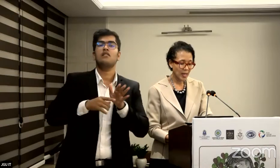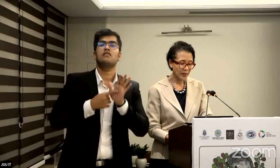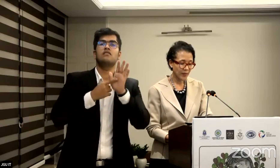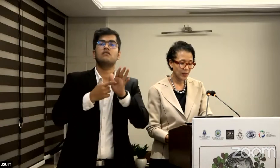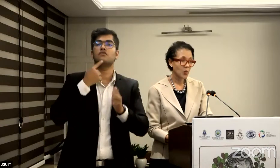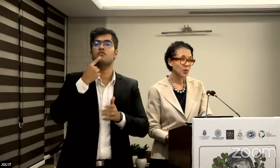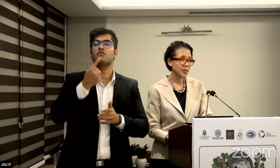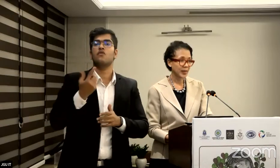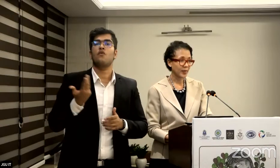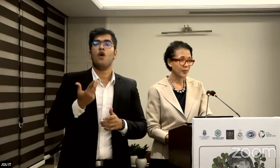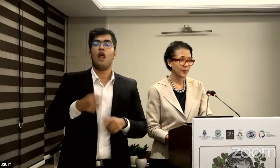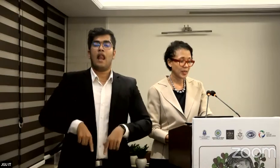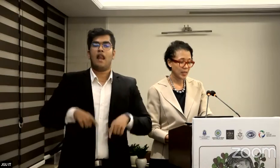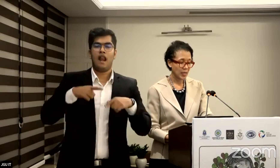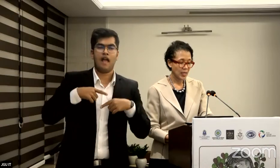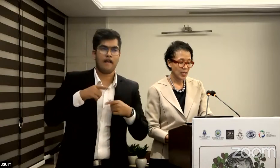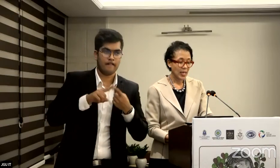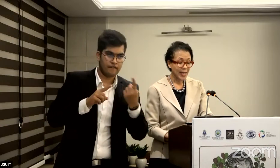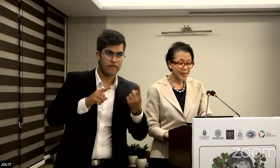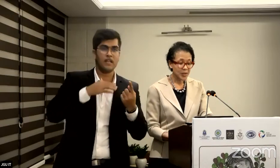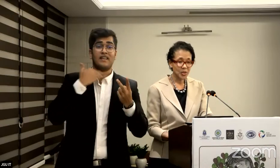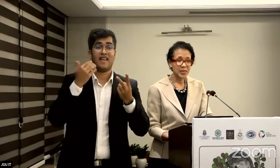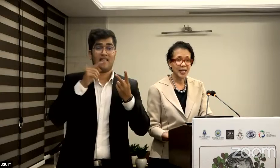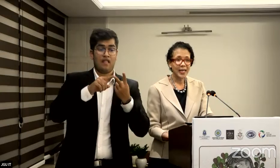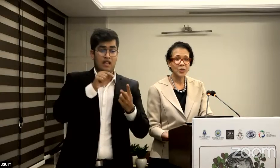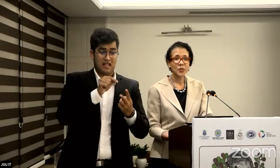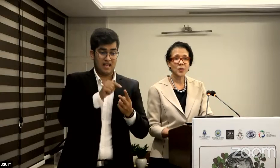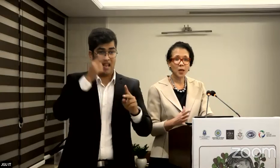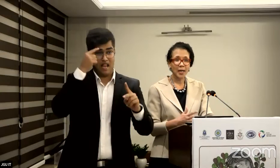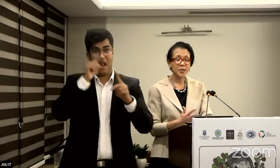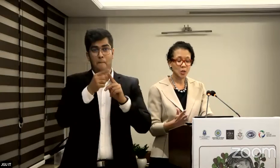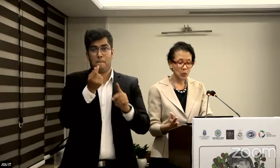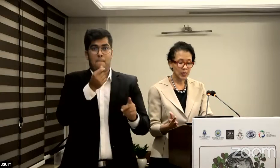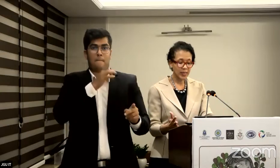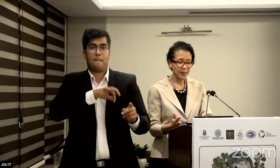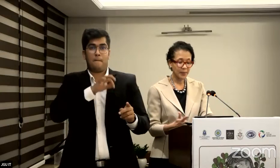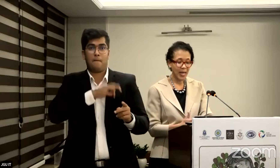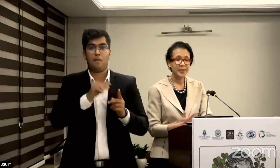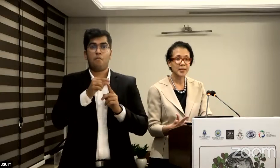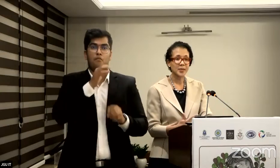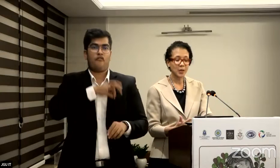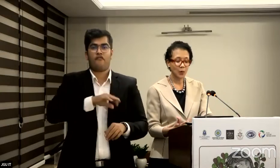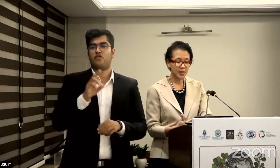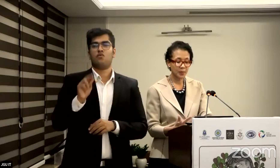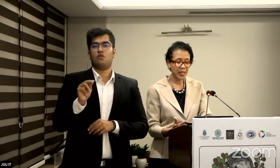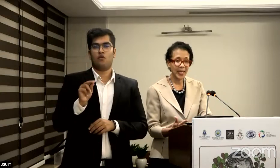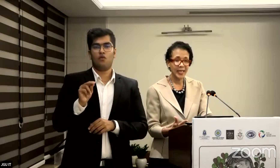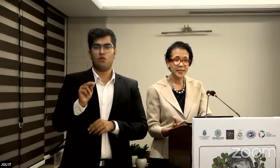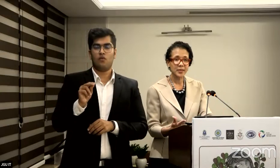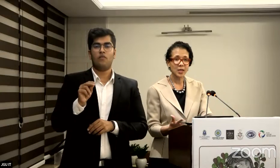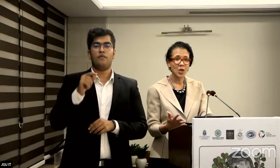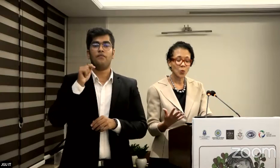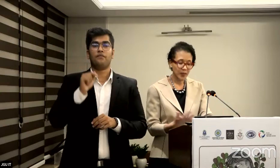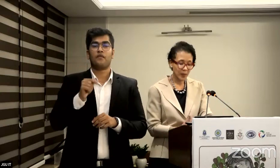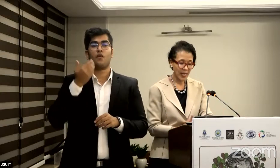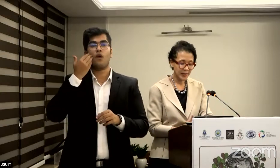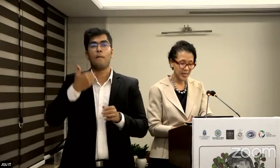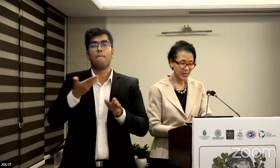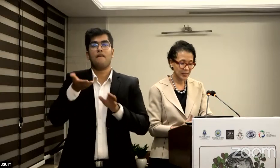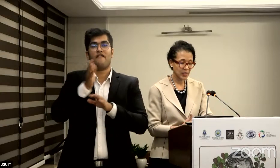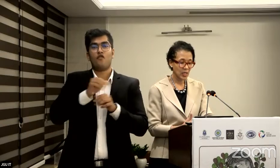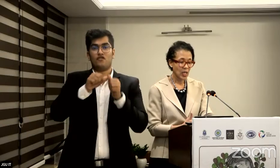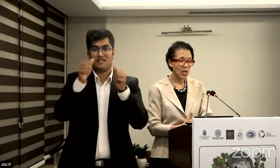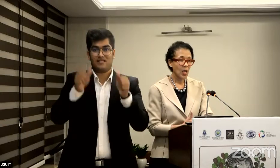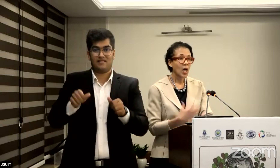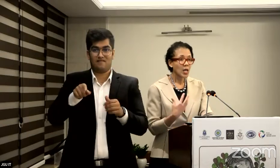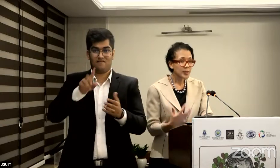from life or death. And as it turned out, the process-only patent system that was in place with the Patents